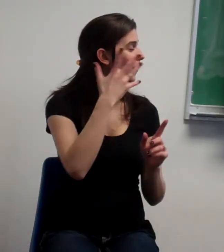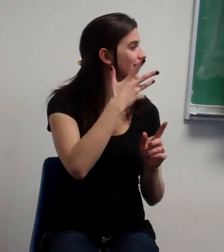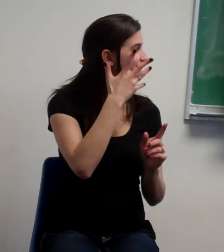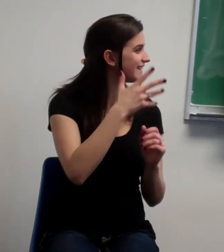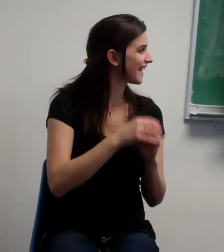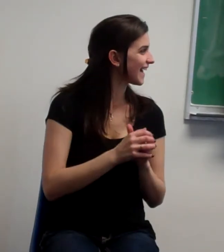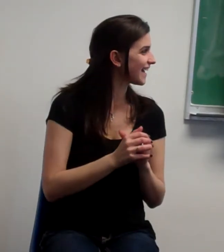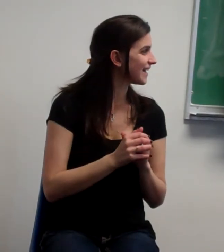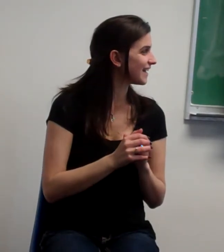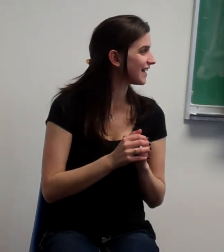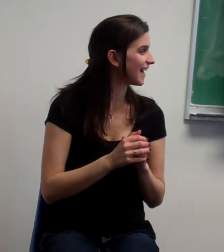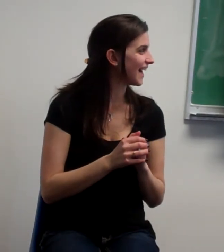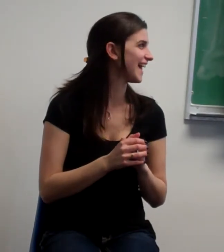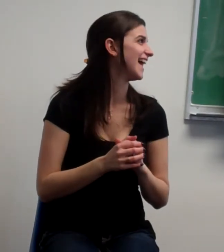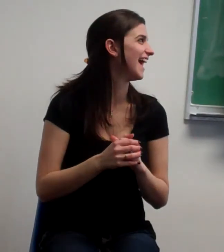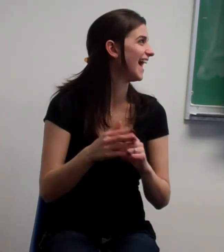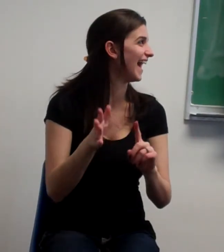What? Blow smoke up. Wait,